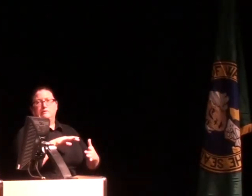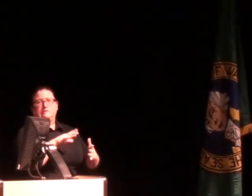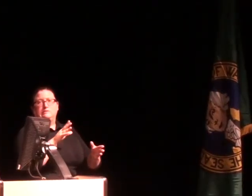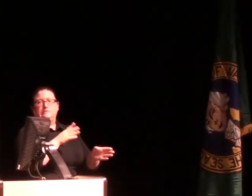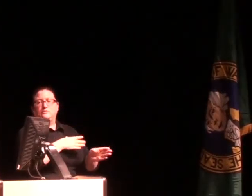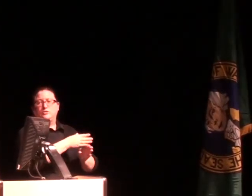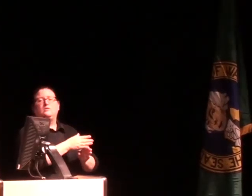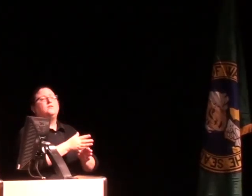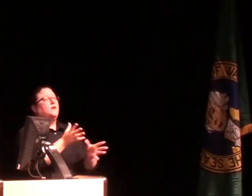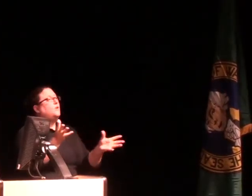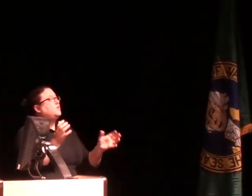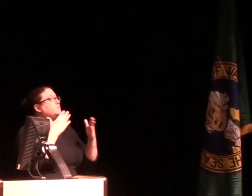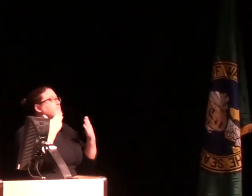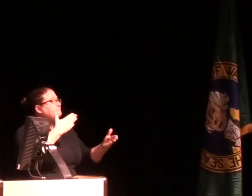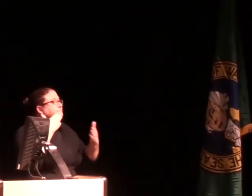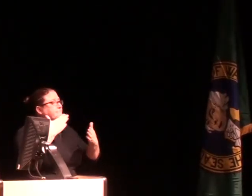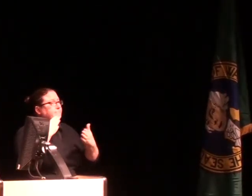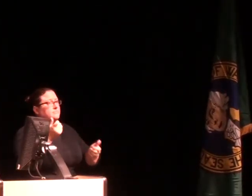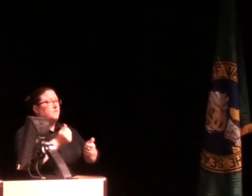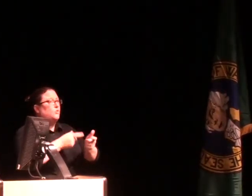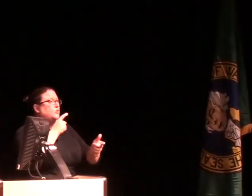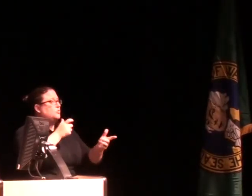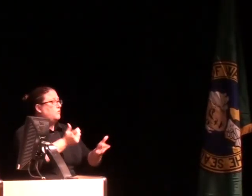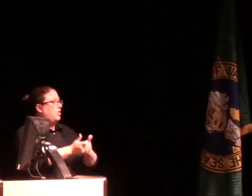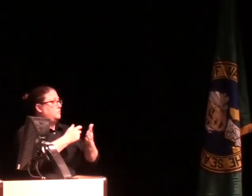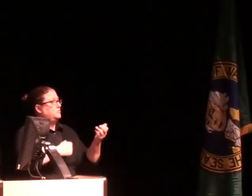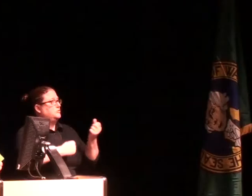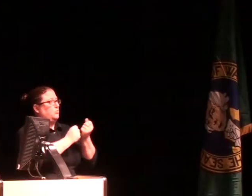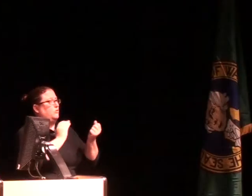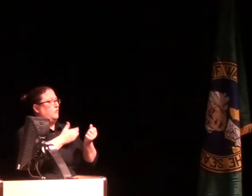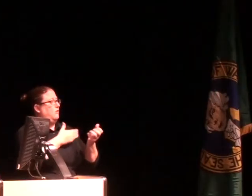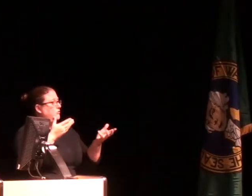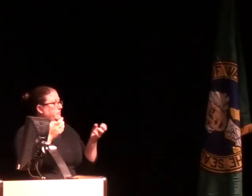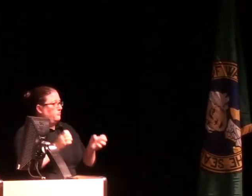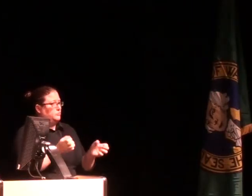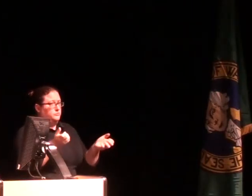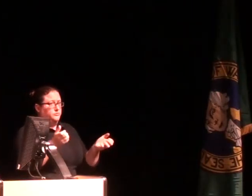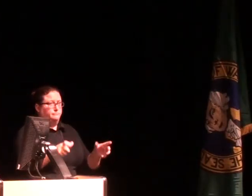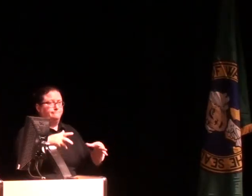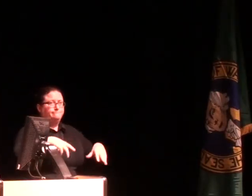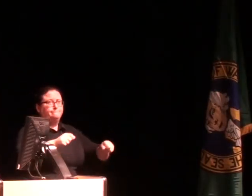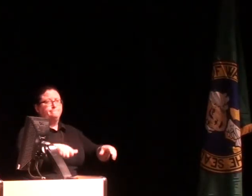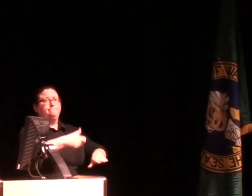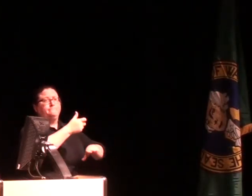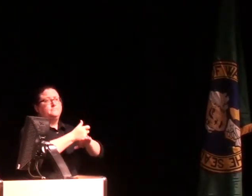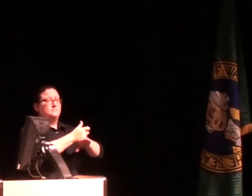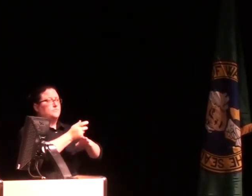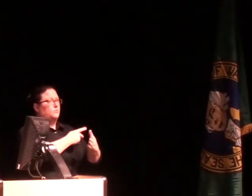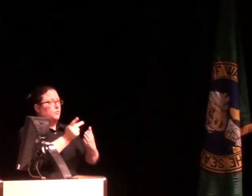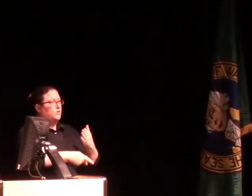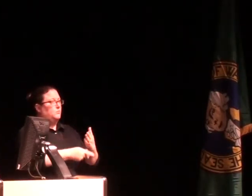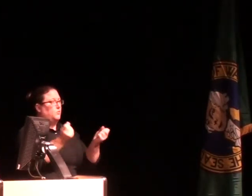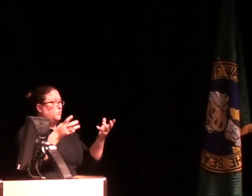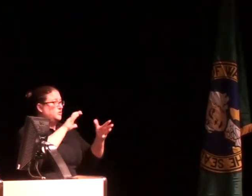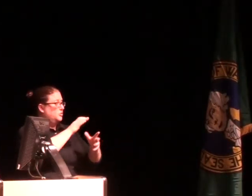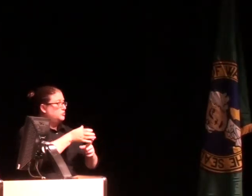like to thank everyone who has helped and supported our efforts to present today's program, the Multicultural